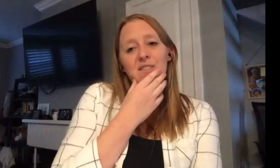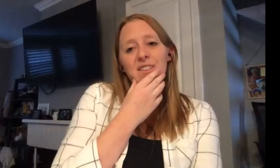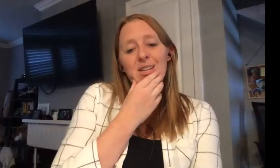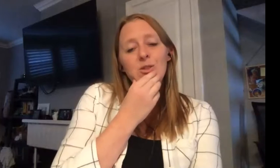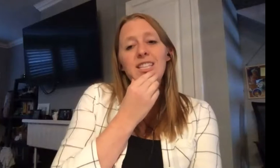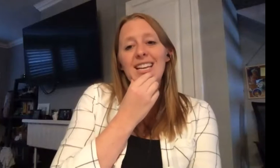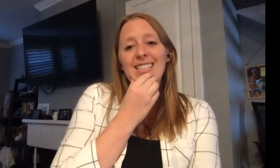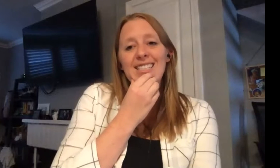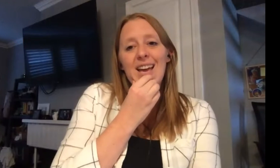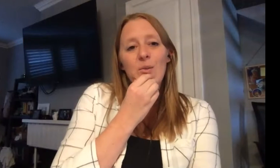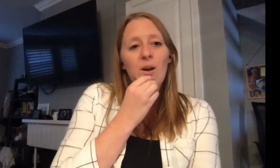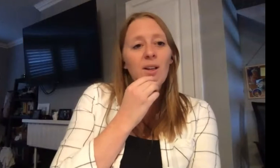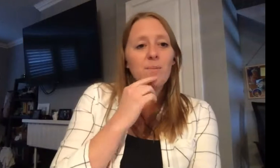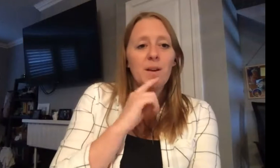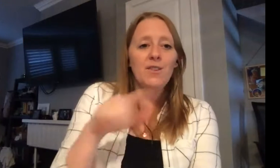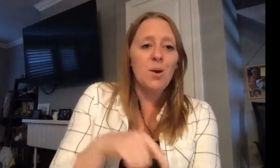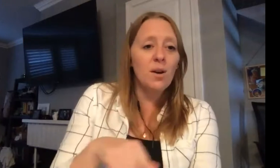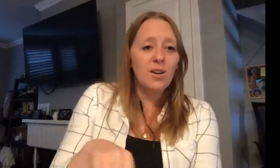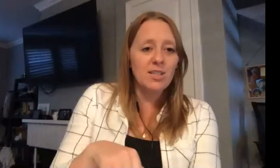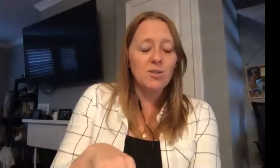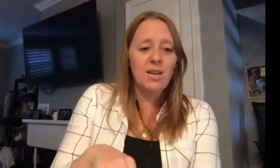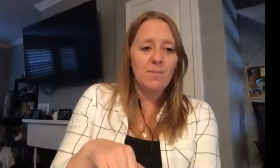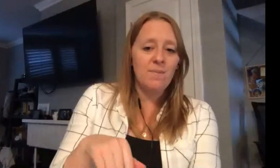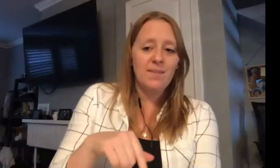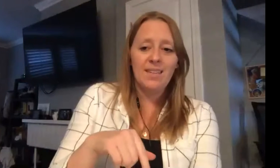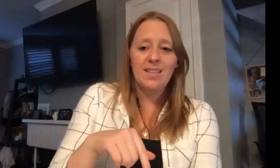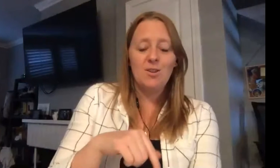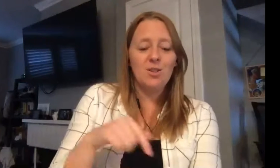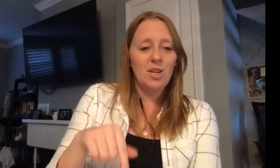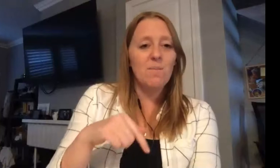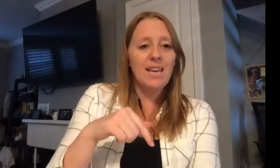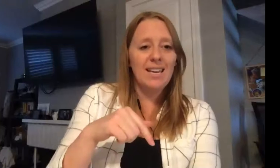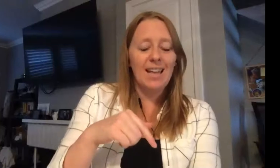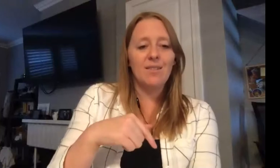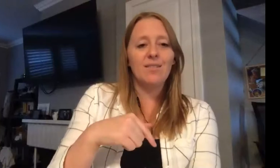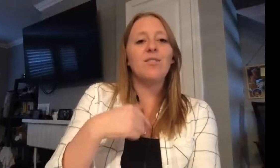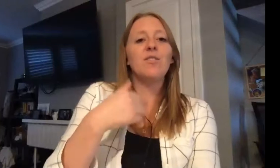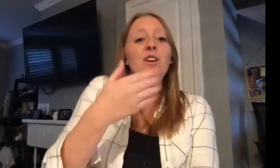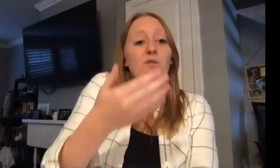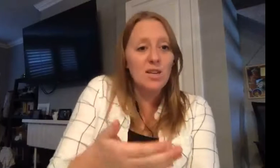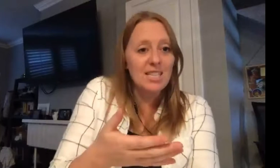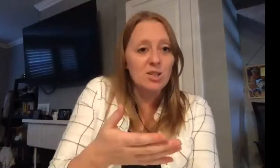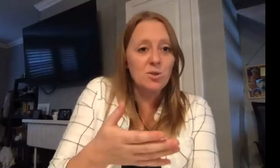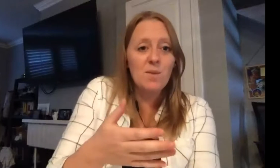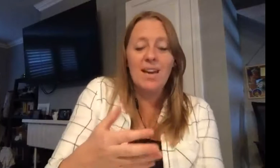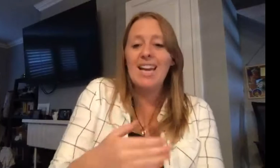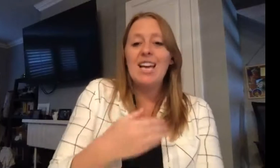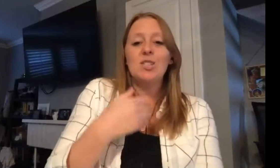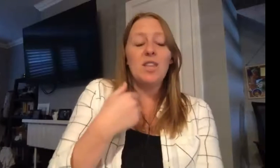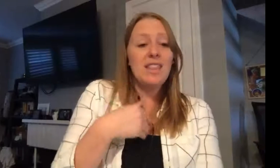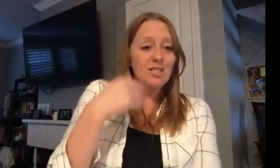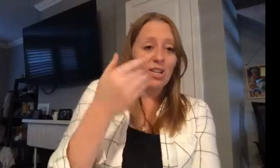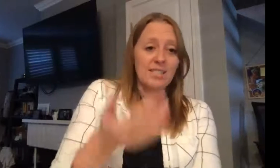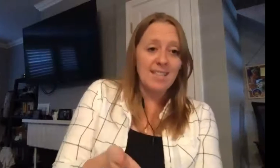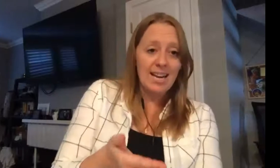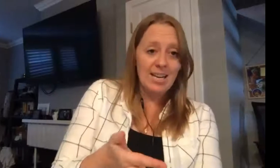kind of interesting because it's like, well, but if you don't want her to scream, you shouldn't be like reinforcing the screaming. So